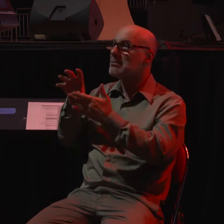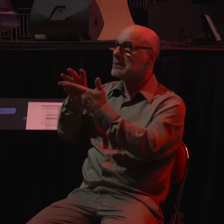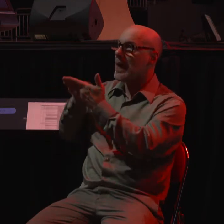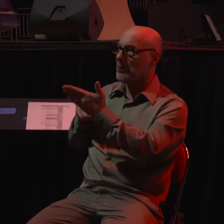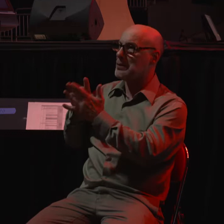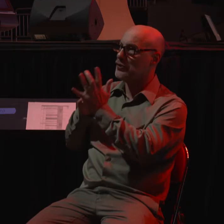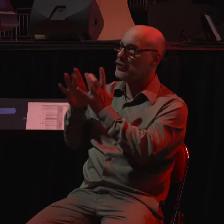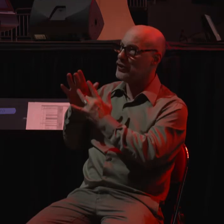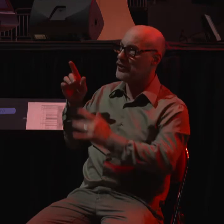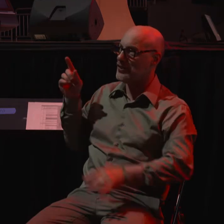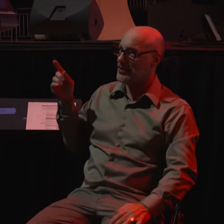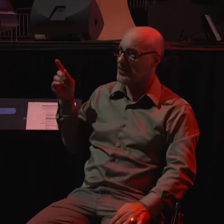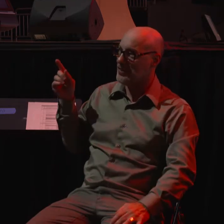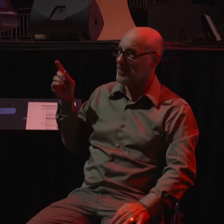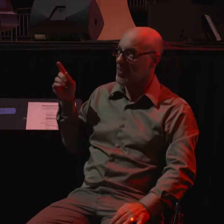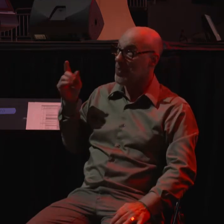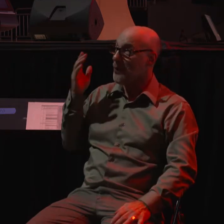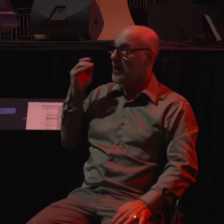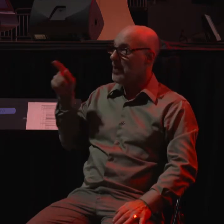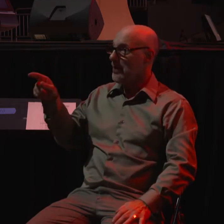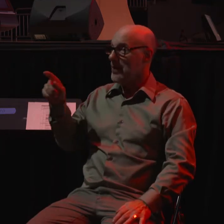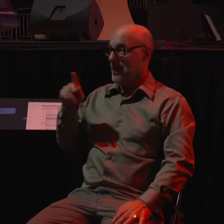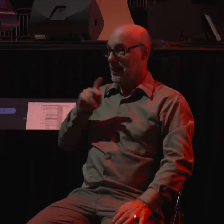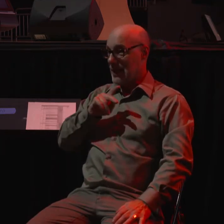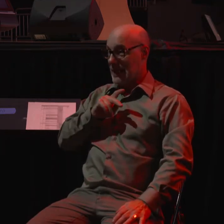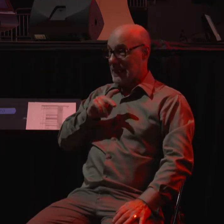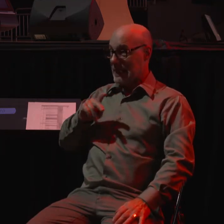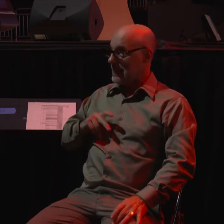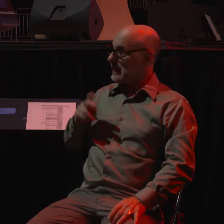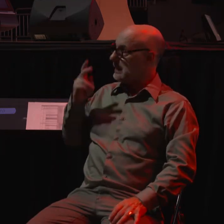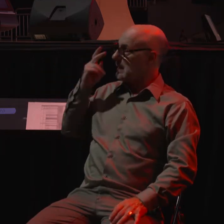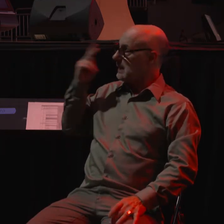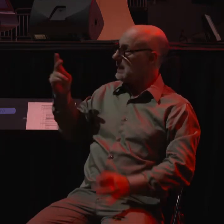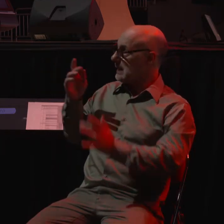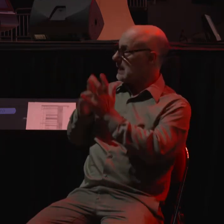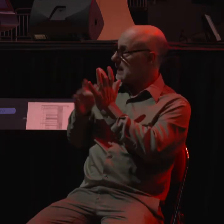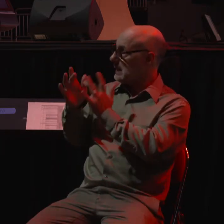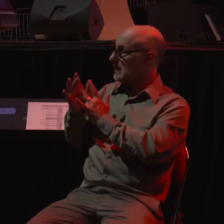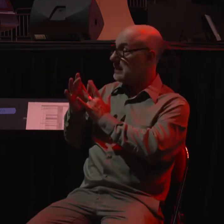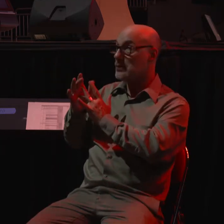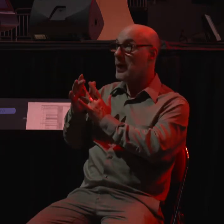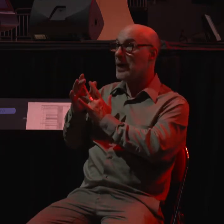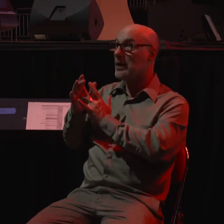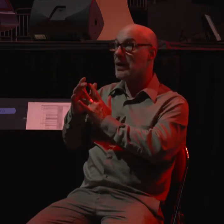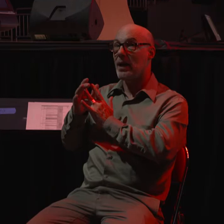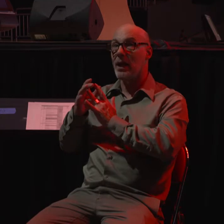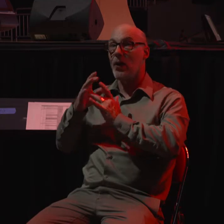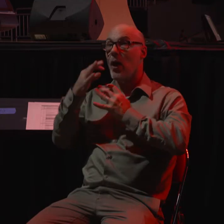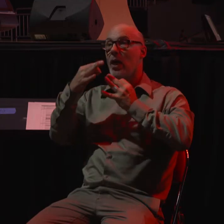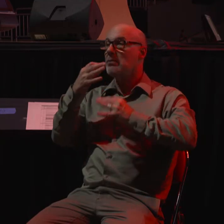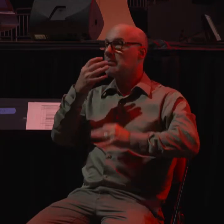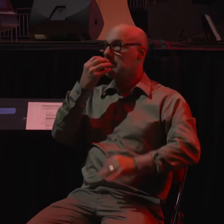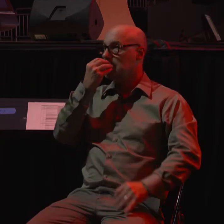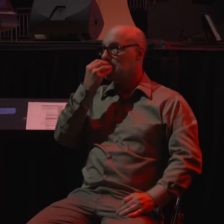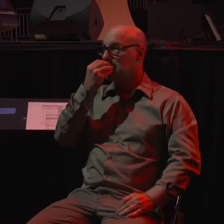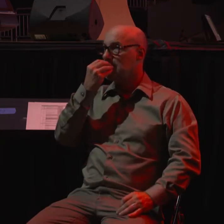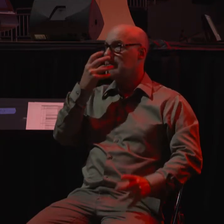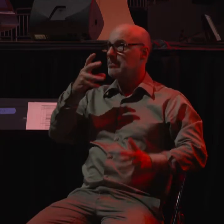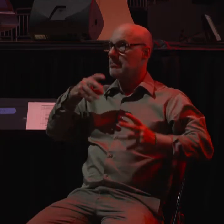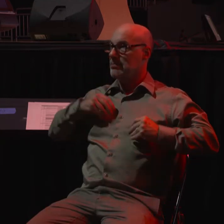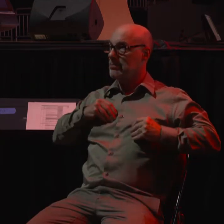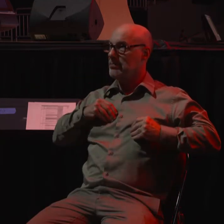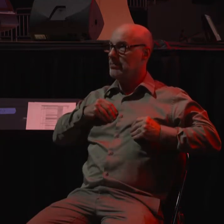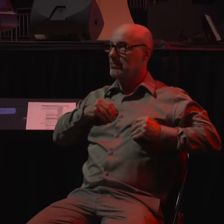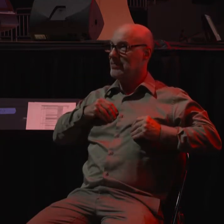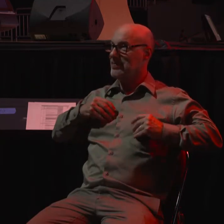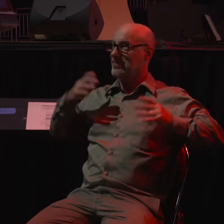something that King himself got from Jesus, what he learned from Jesus, right? The way in which, and as Peter, as